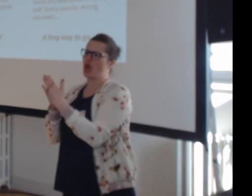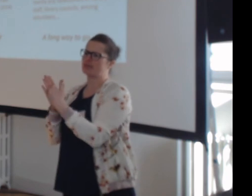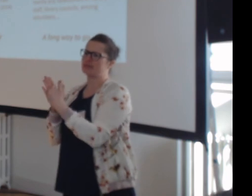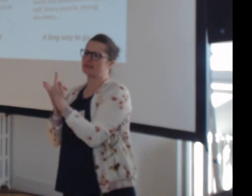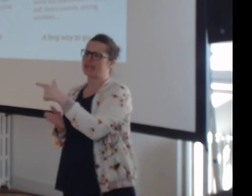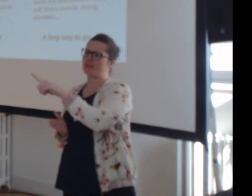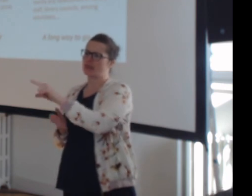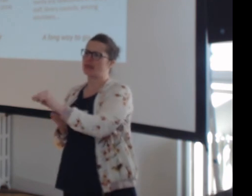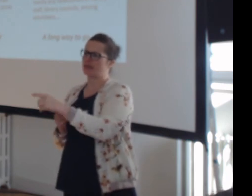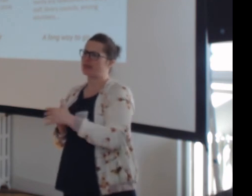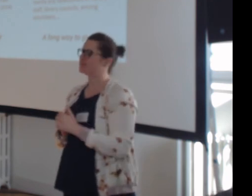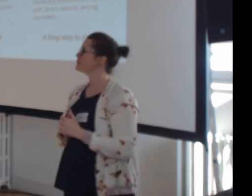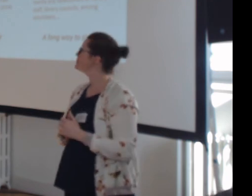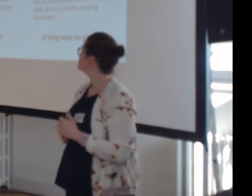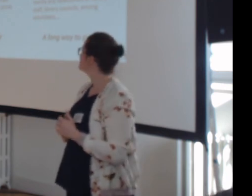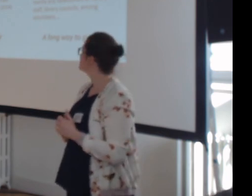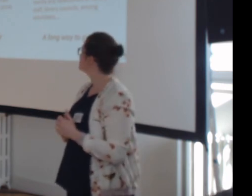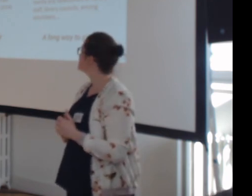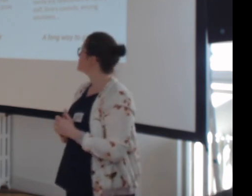2017.